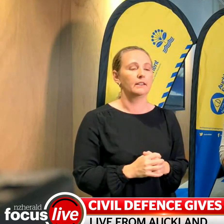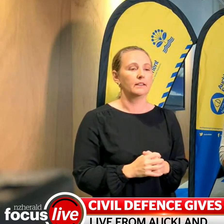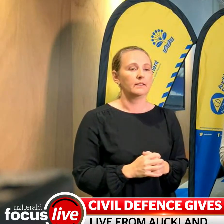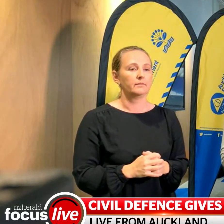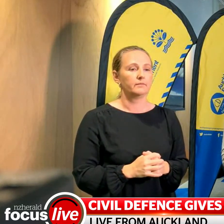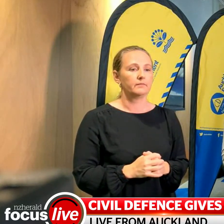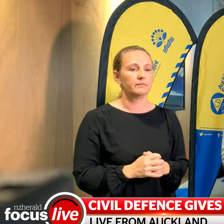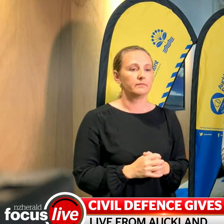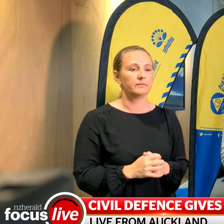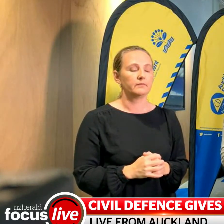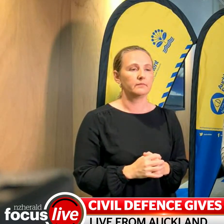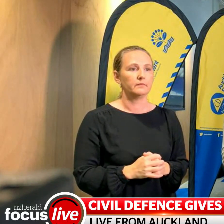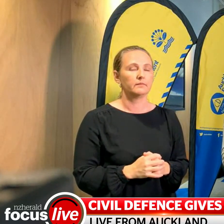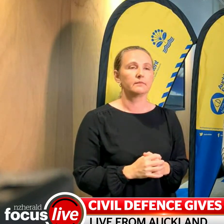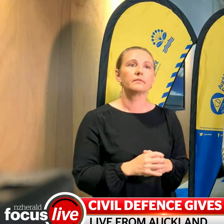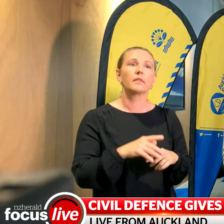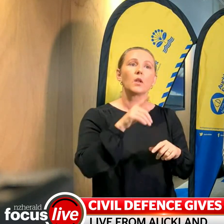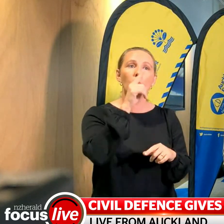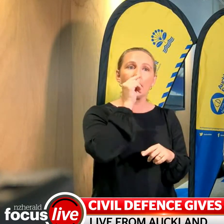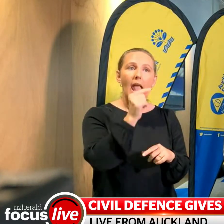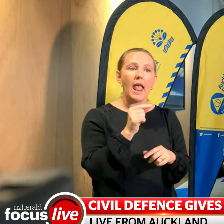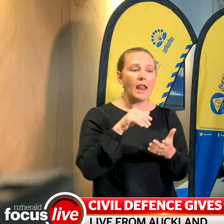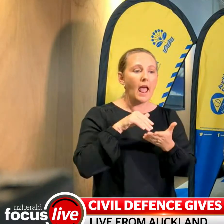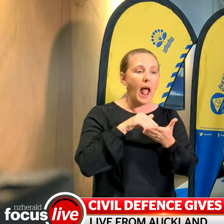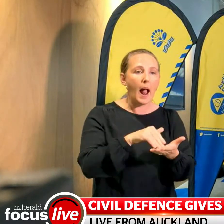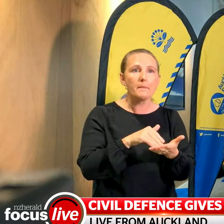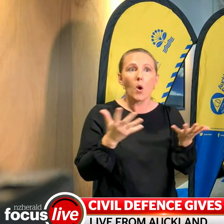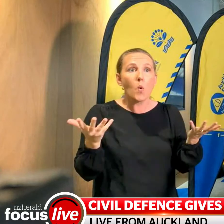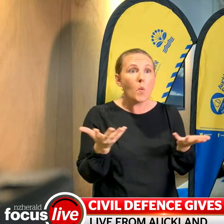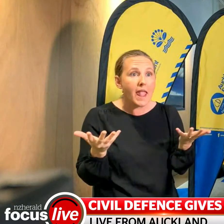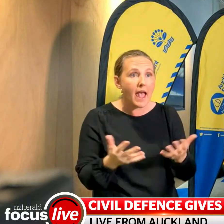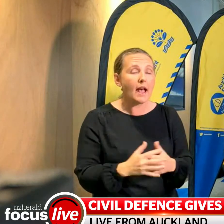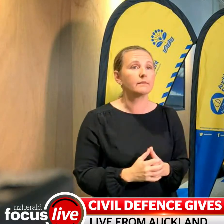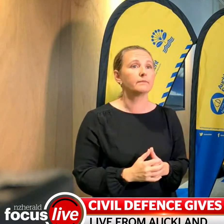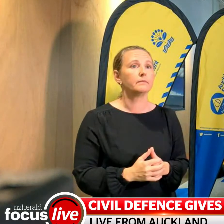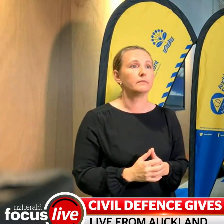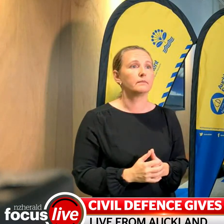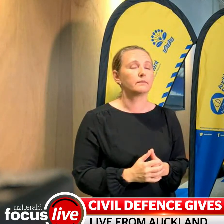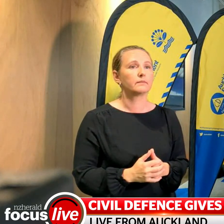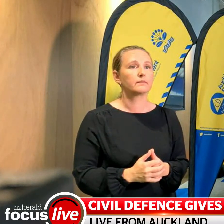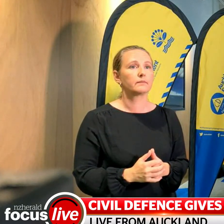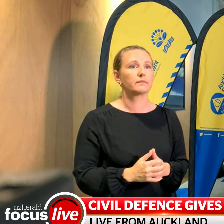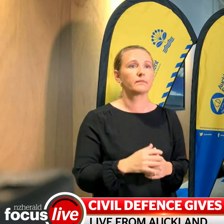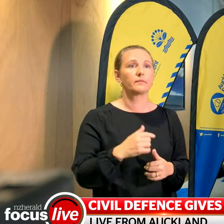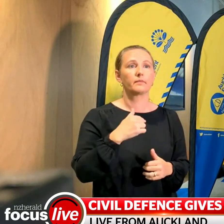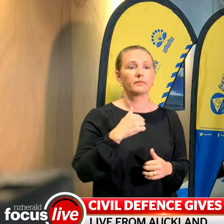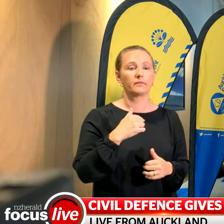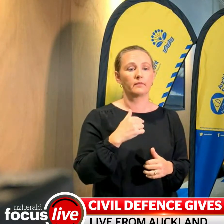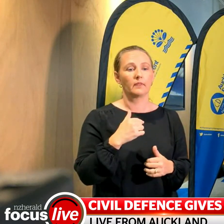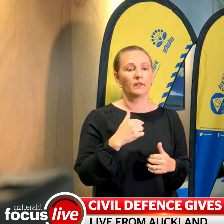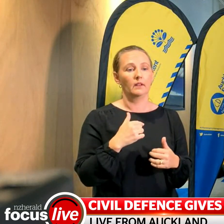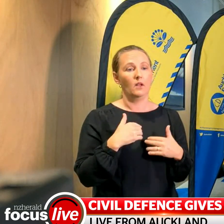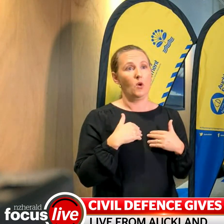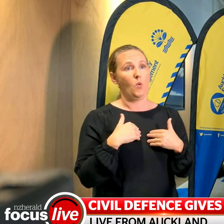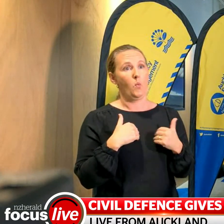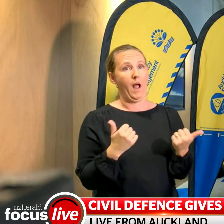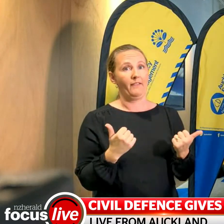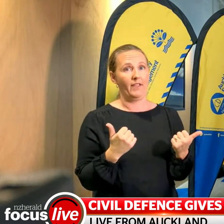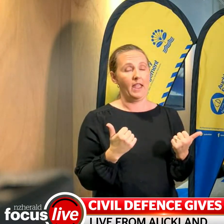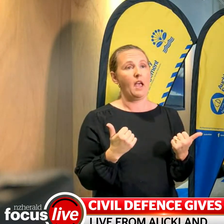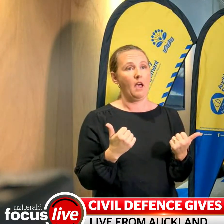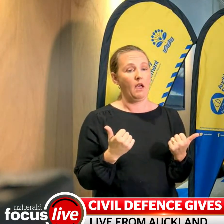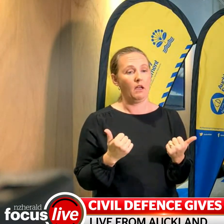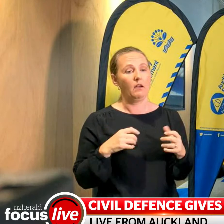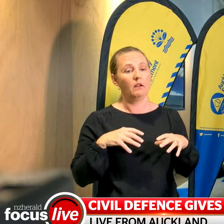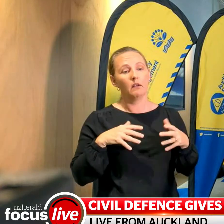sources of information for people in terms of where you can get help if needed. So just in regards to our welfare response, welfare continues